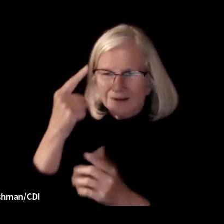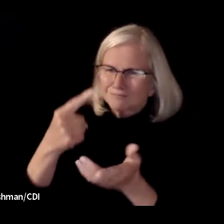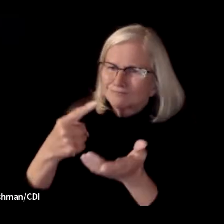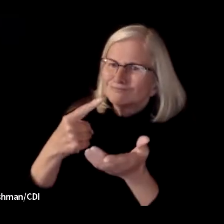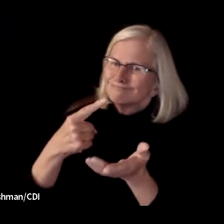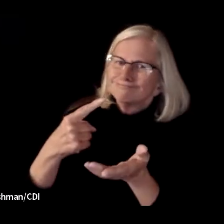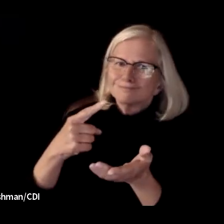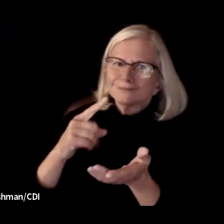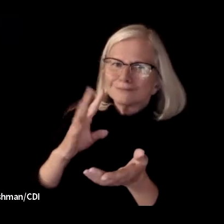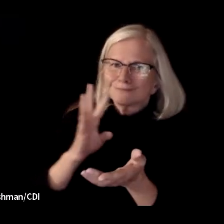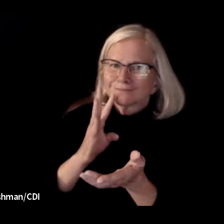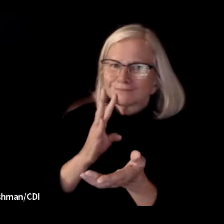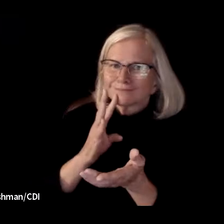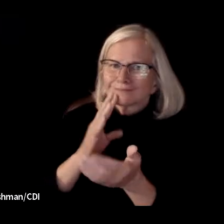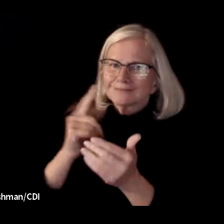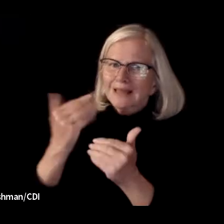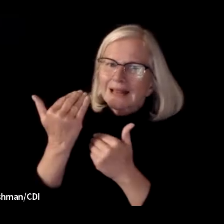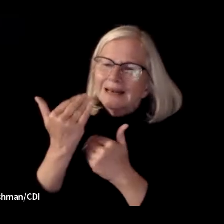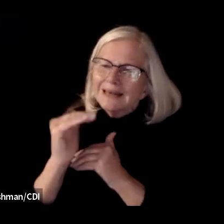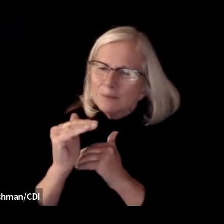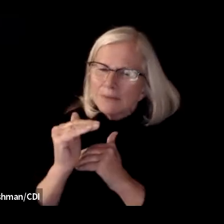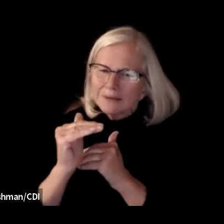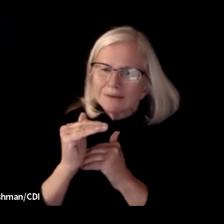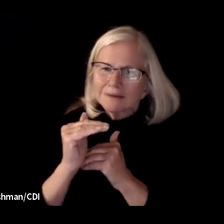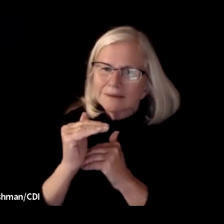limitations on the effectiveness of the